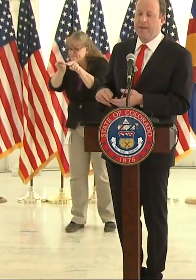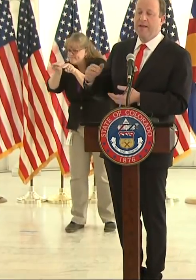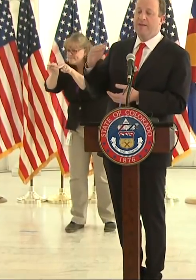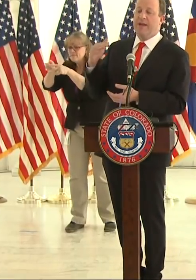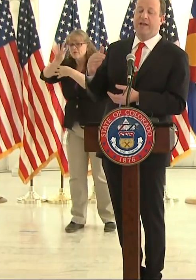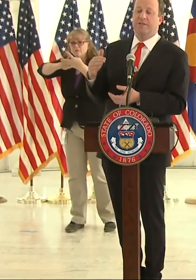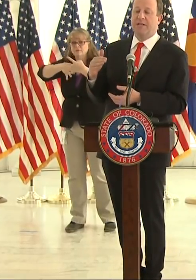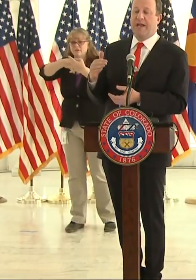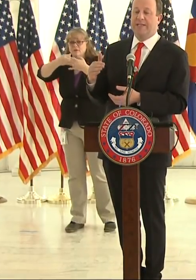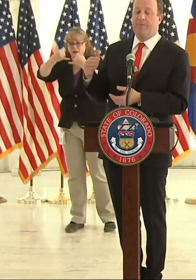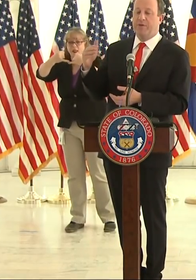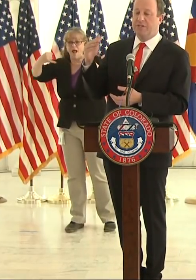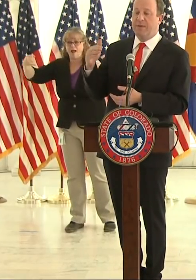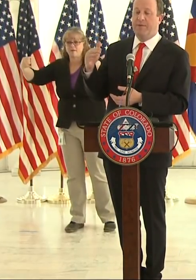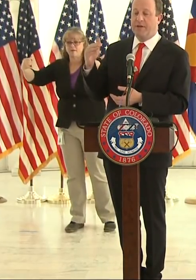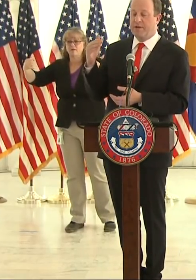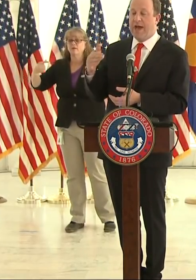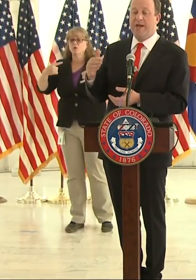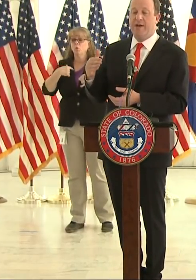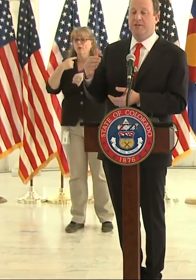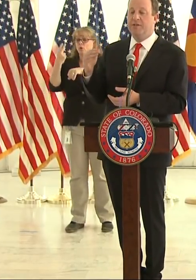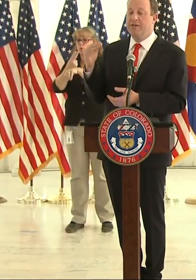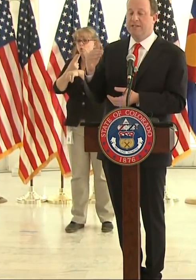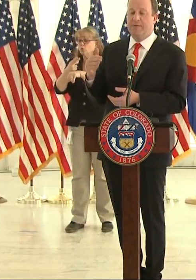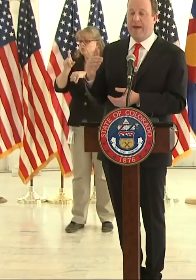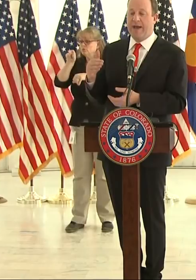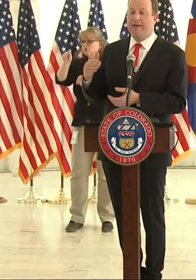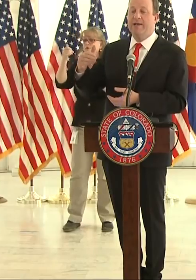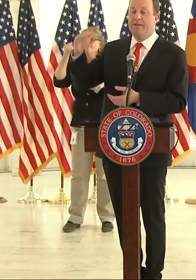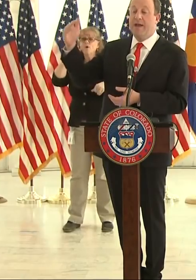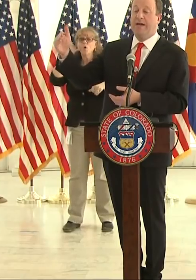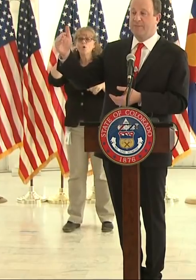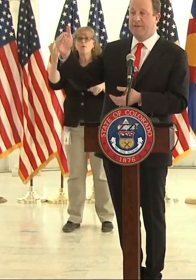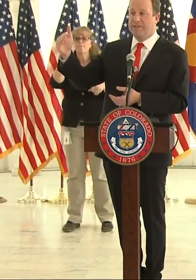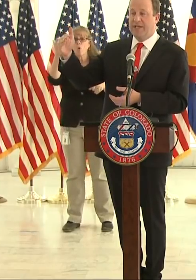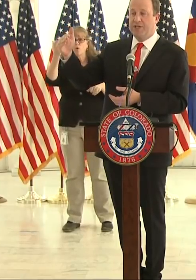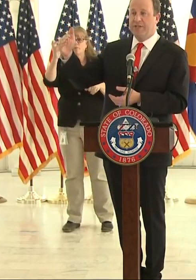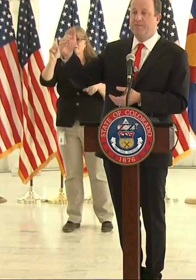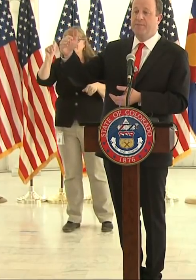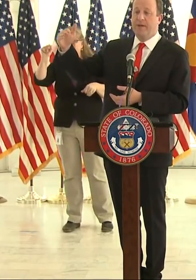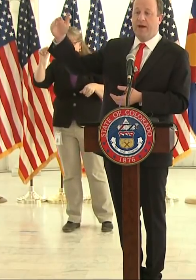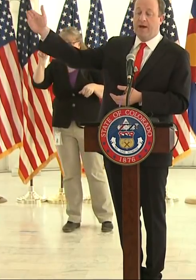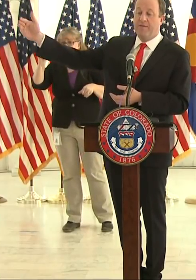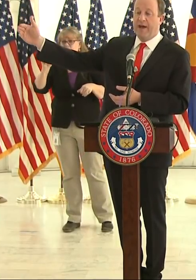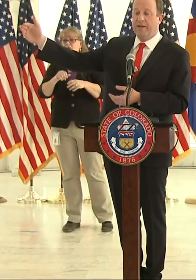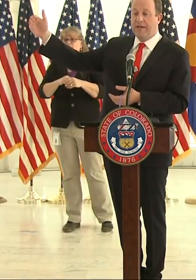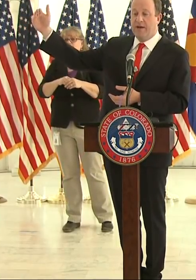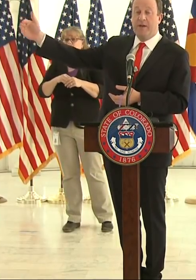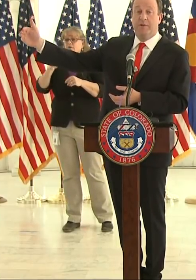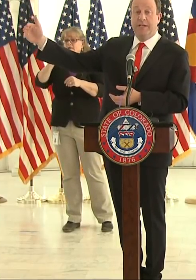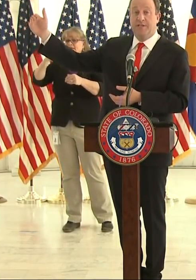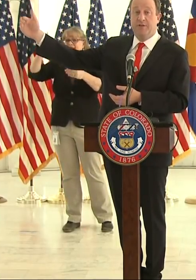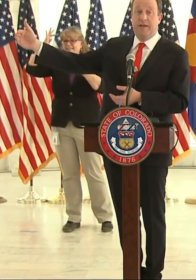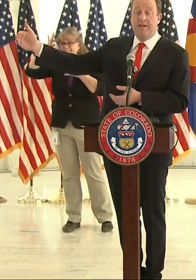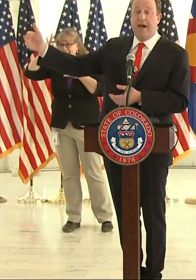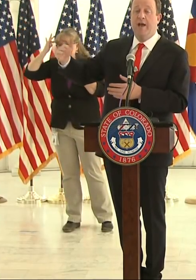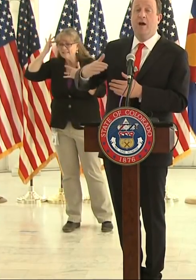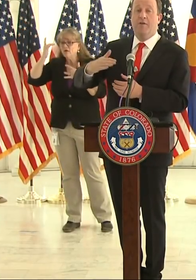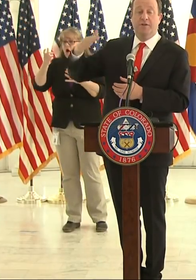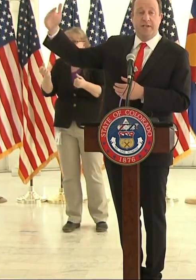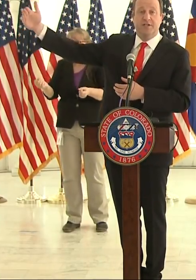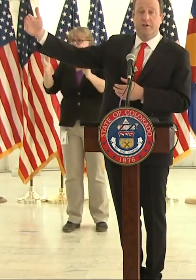data. Then it goes to the next step, which is people that are diagnosed, symptomatic, then hospitalizations. Finally, are they released or do